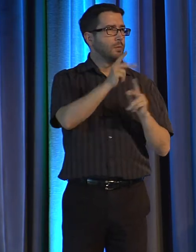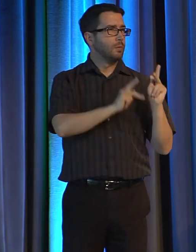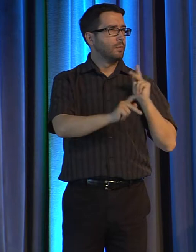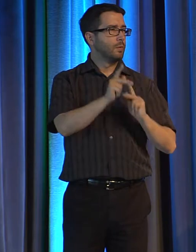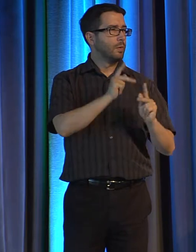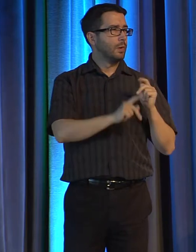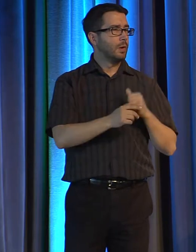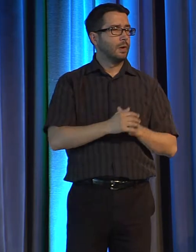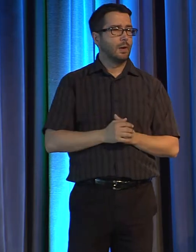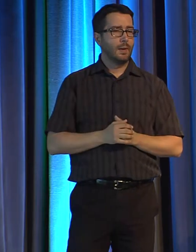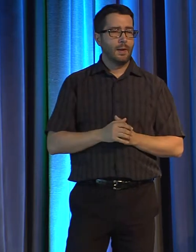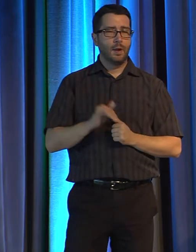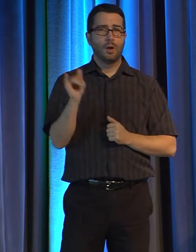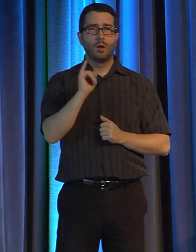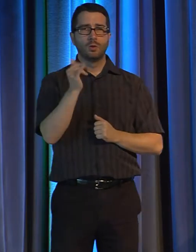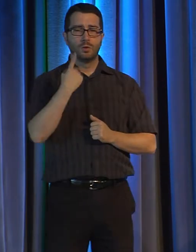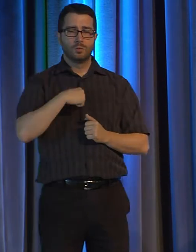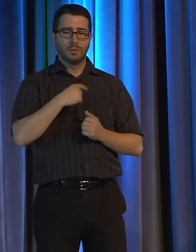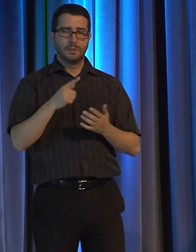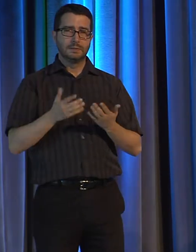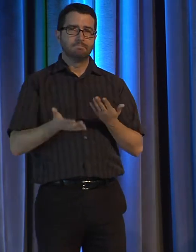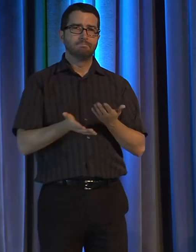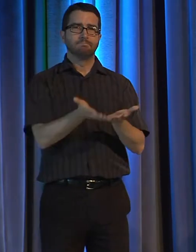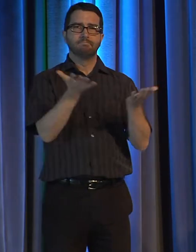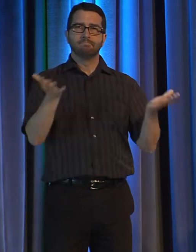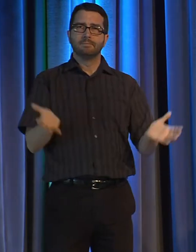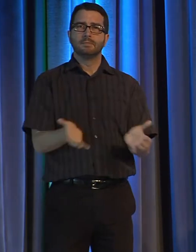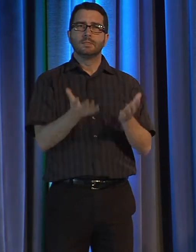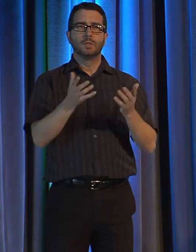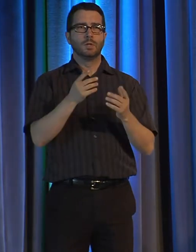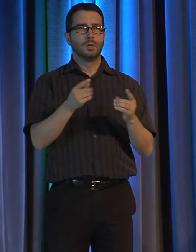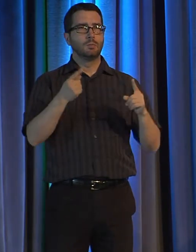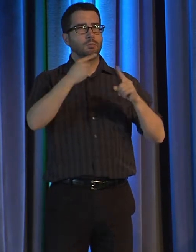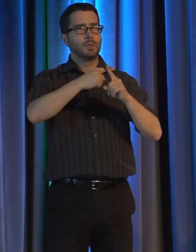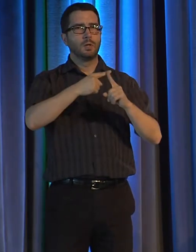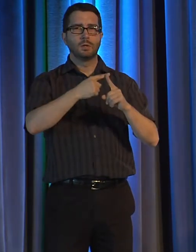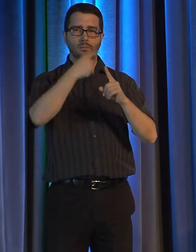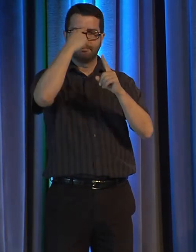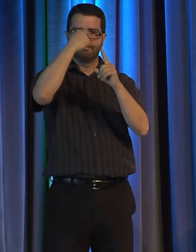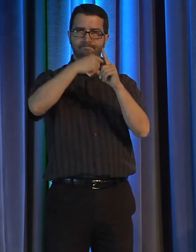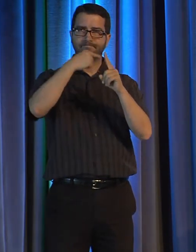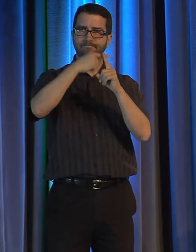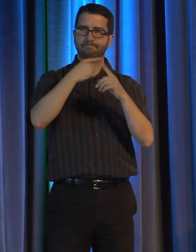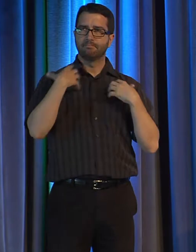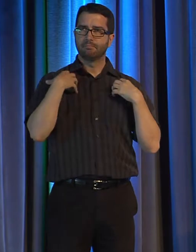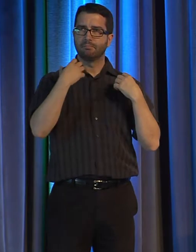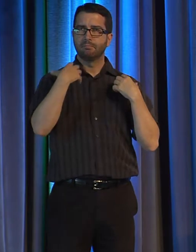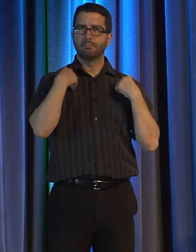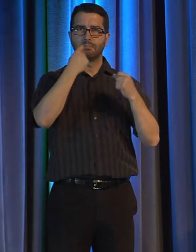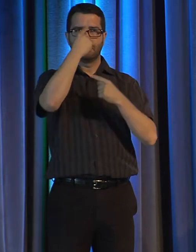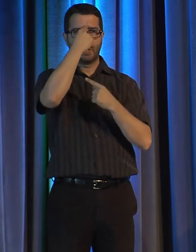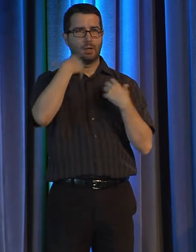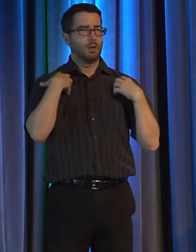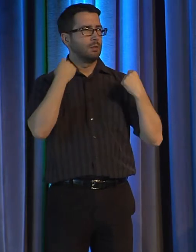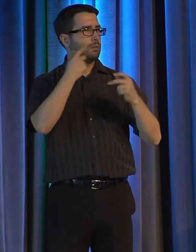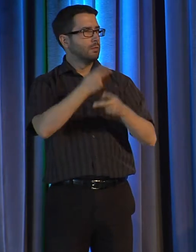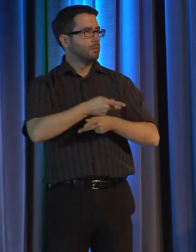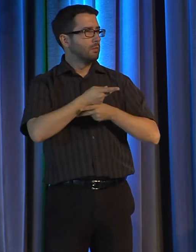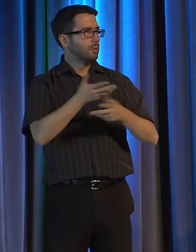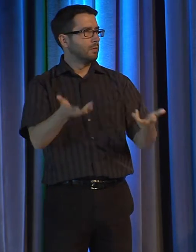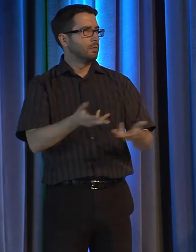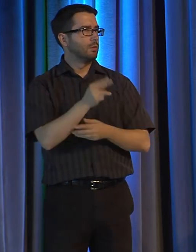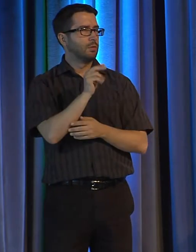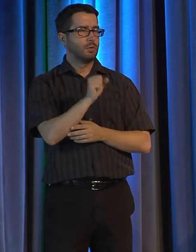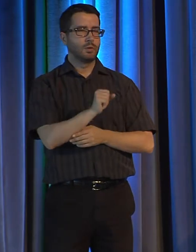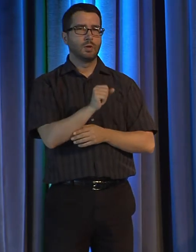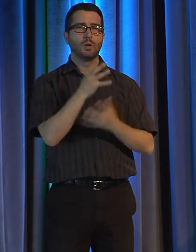to promote positive mental health care and support in Nova Scotia. Our team is focused on improving experience of patients